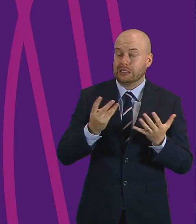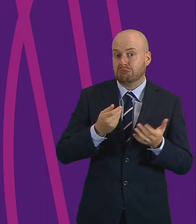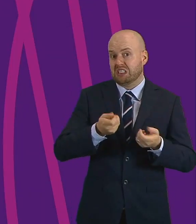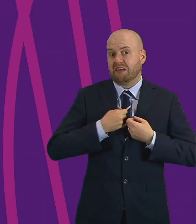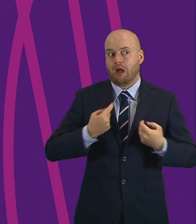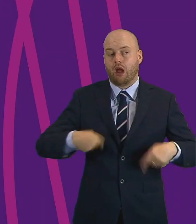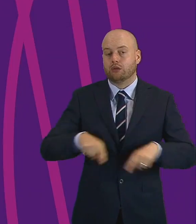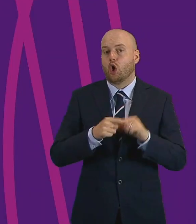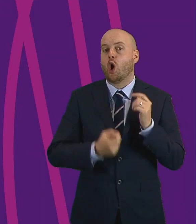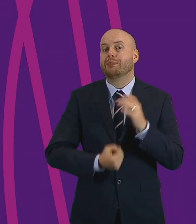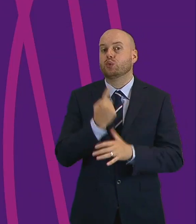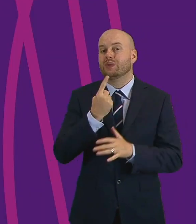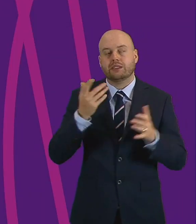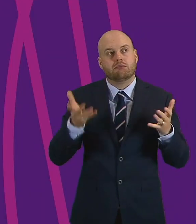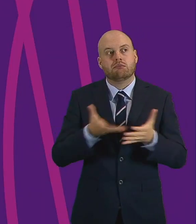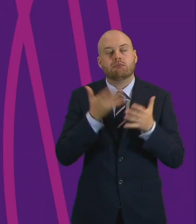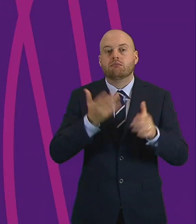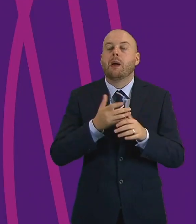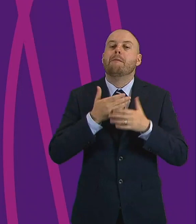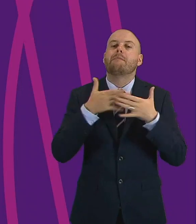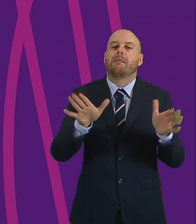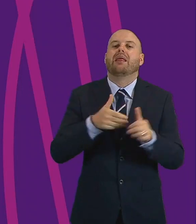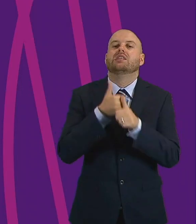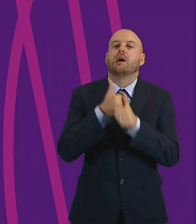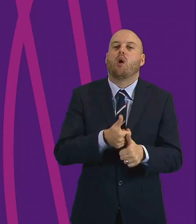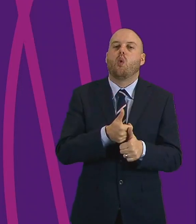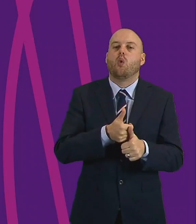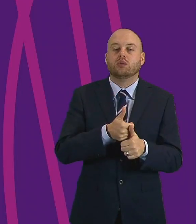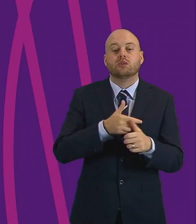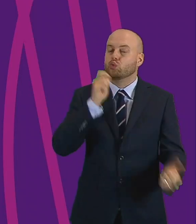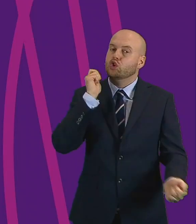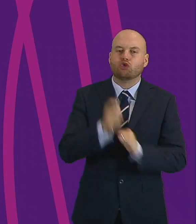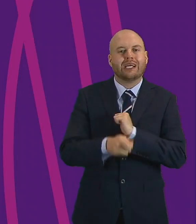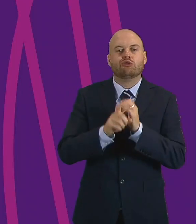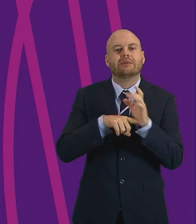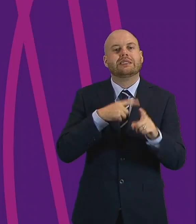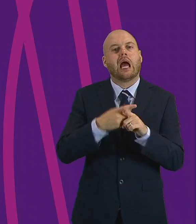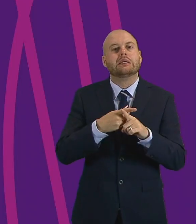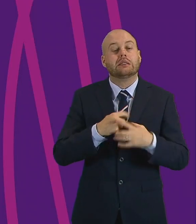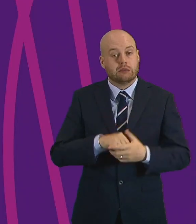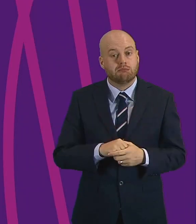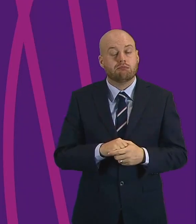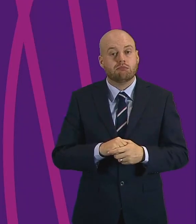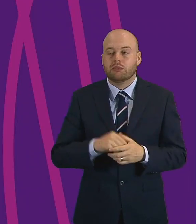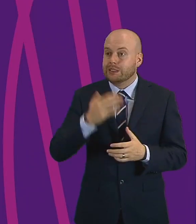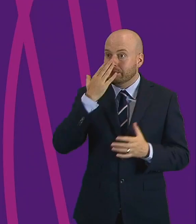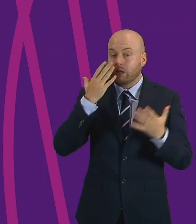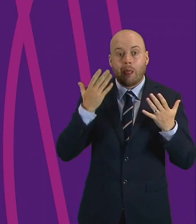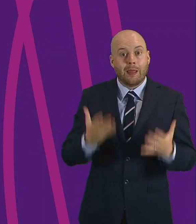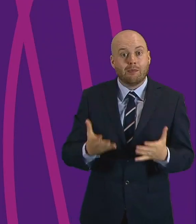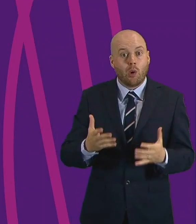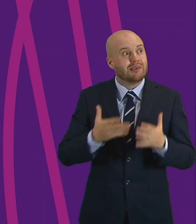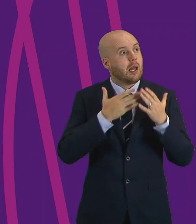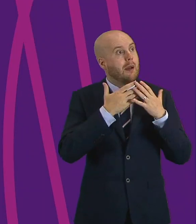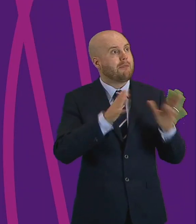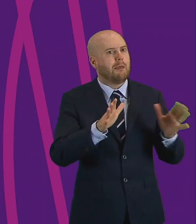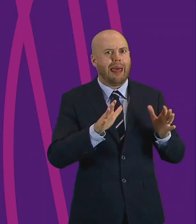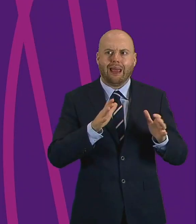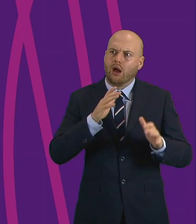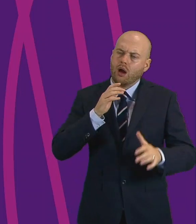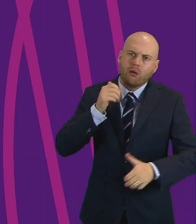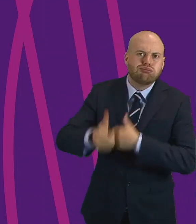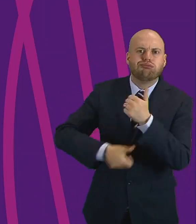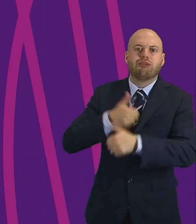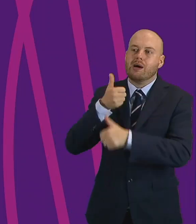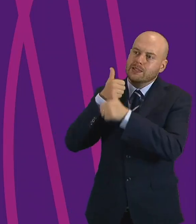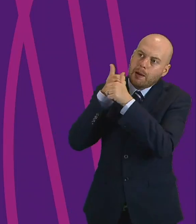public support for tax reform. There is strong public support clearly at the moment for the NHS, so it could be an ideal moment